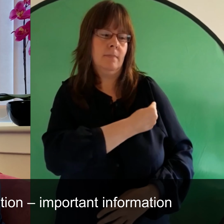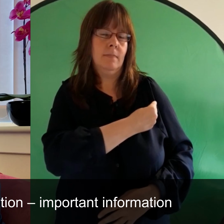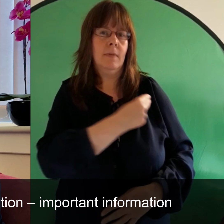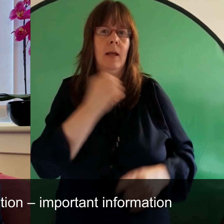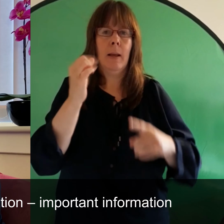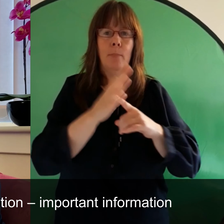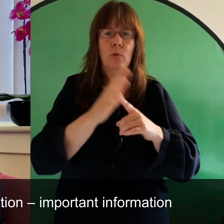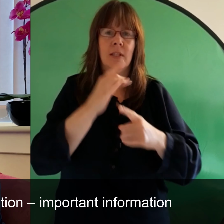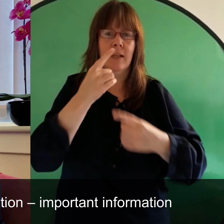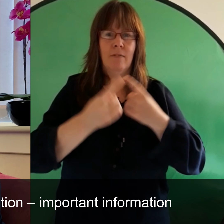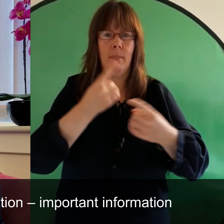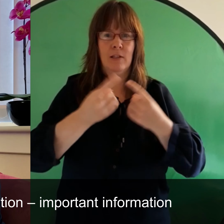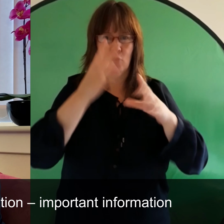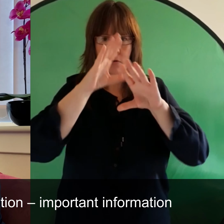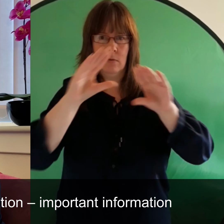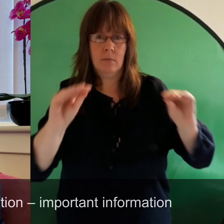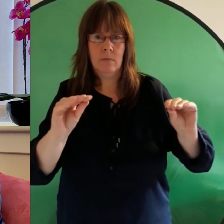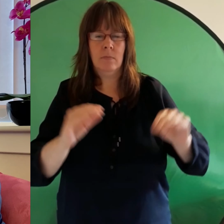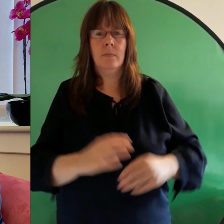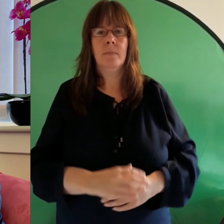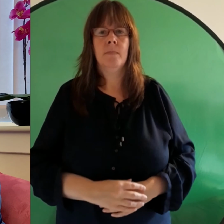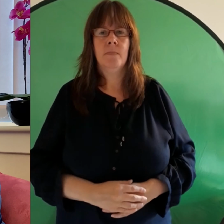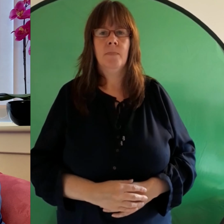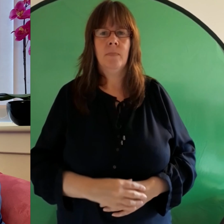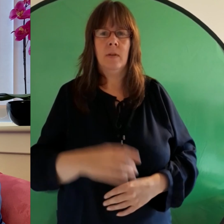Vaccination – Important Information